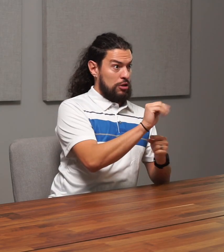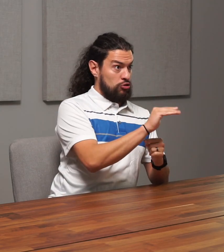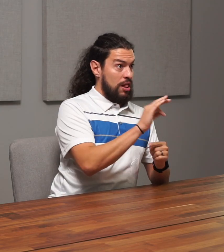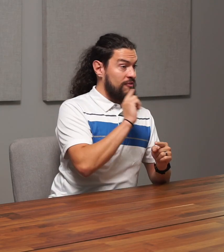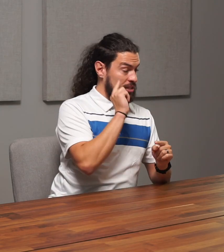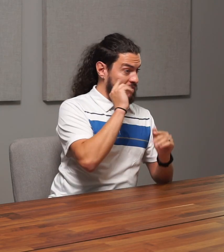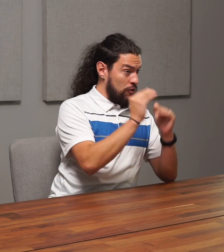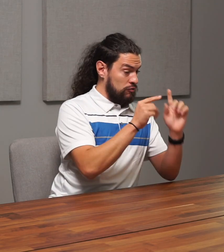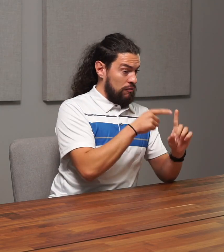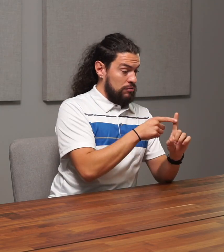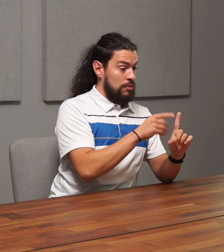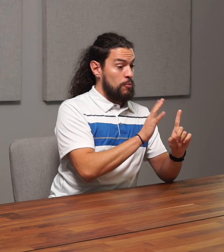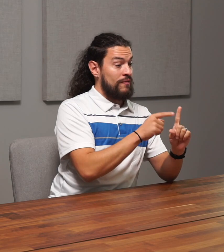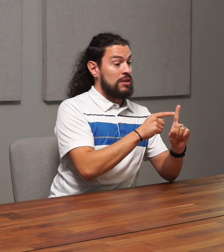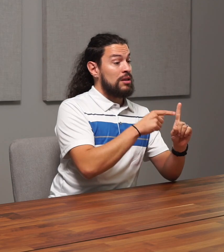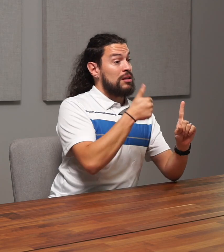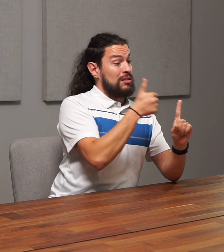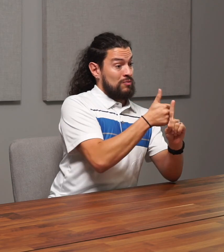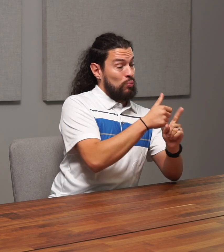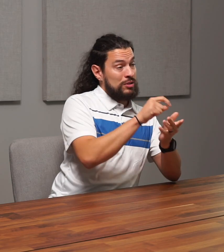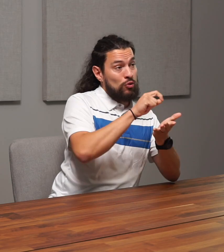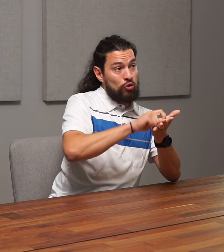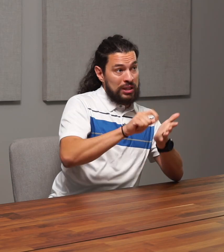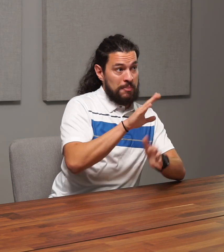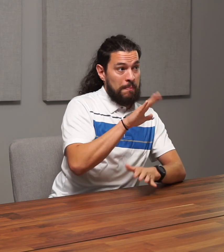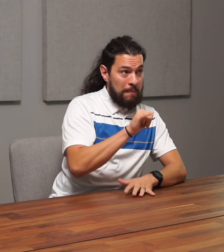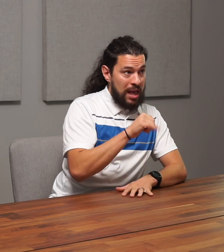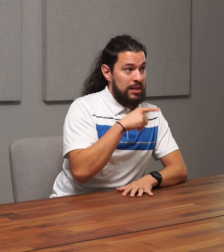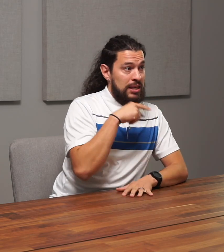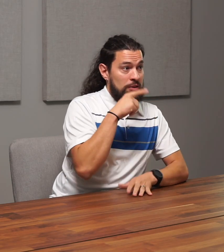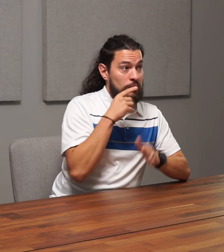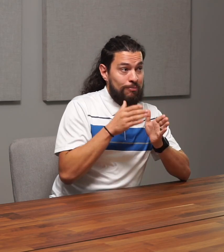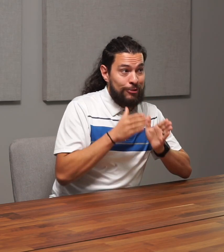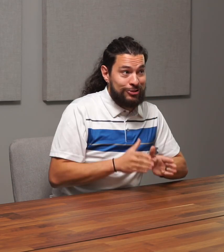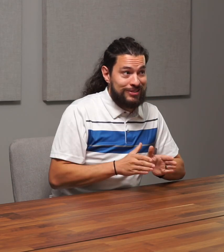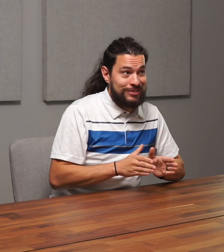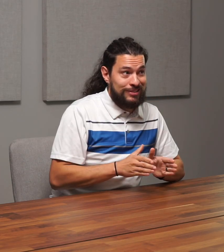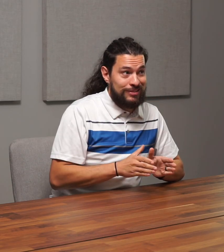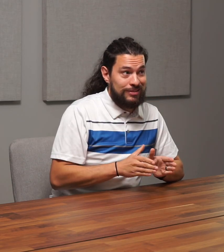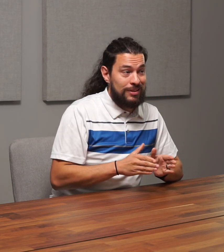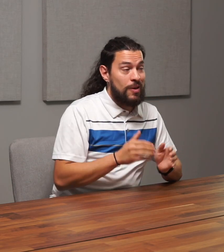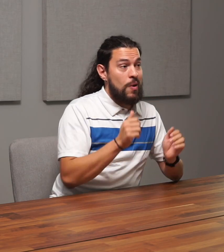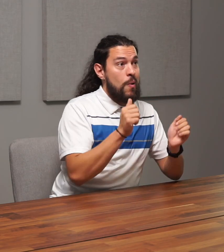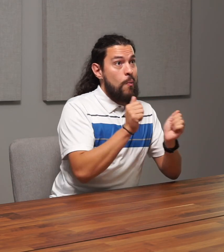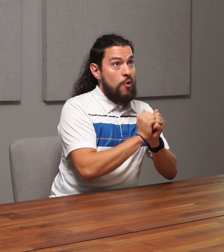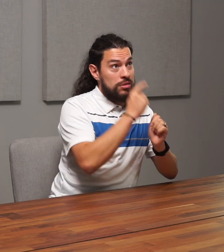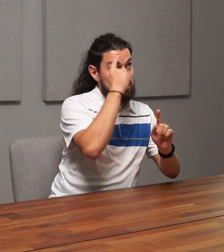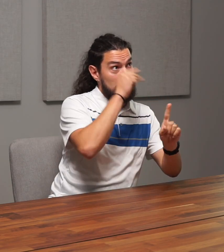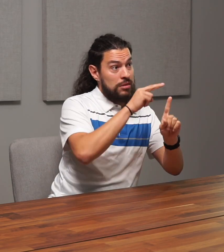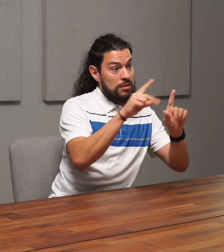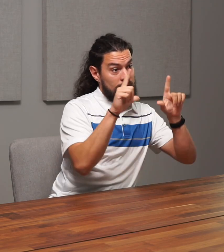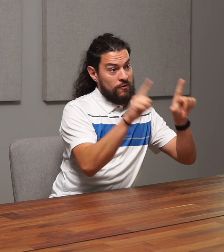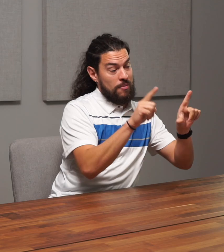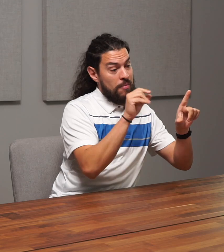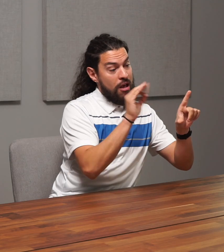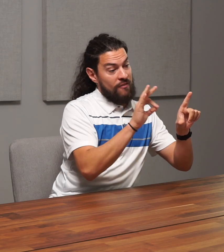so the movie was actually written by a hearing author